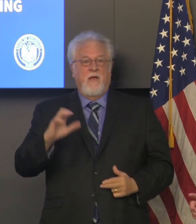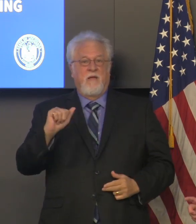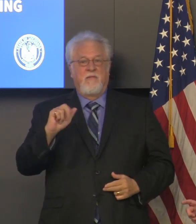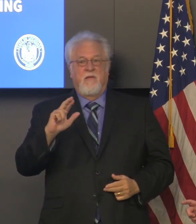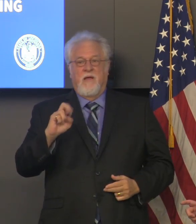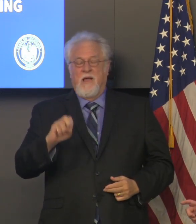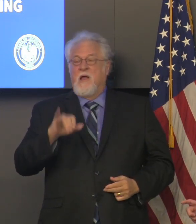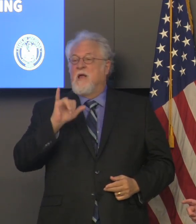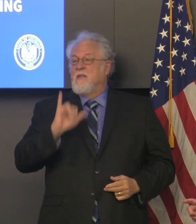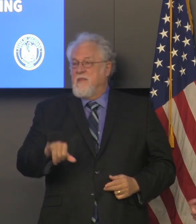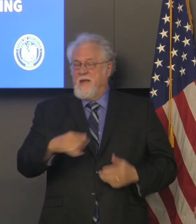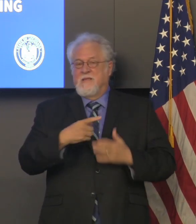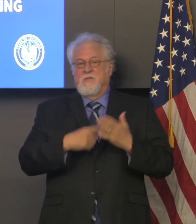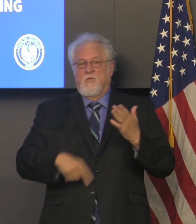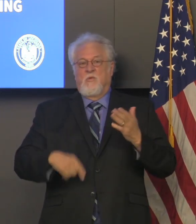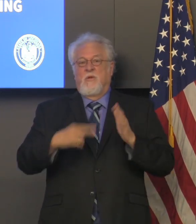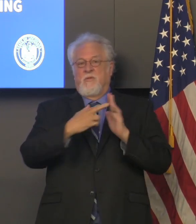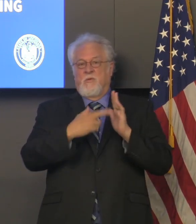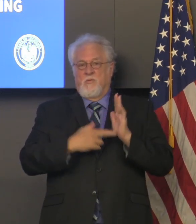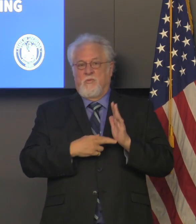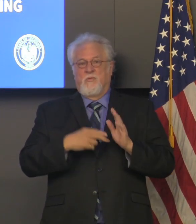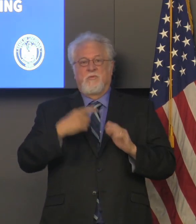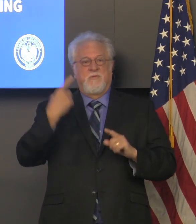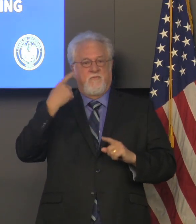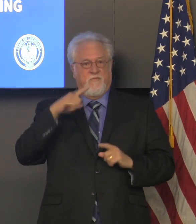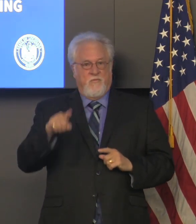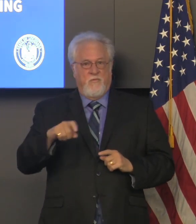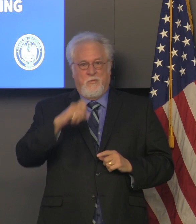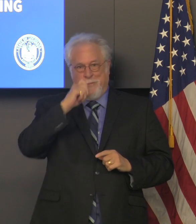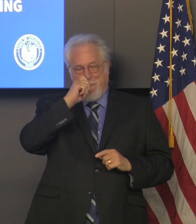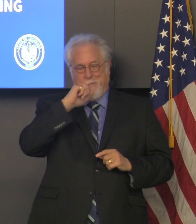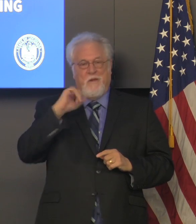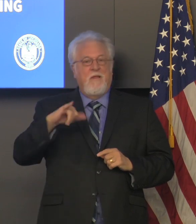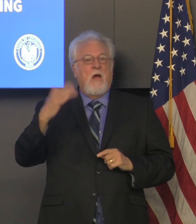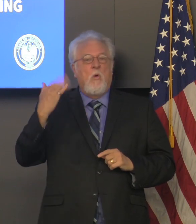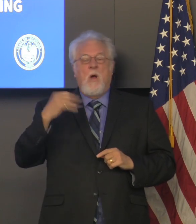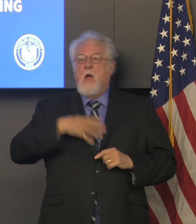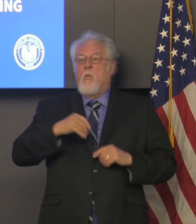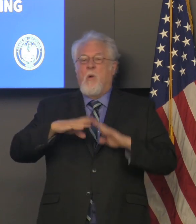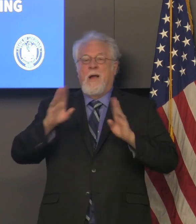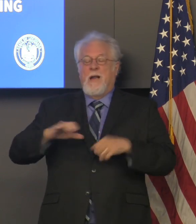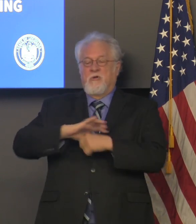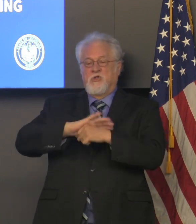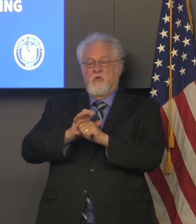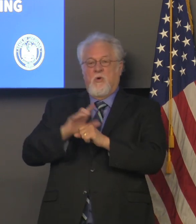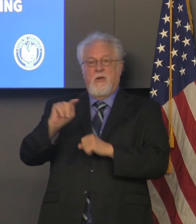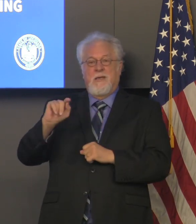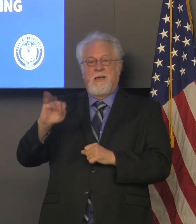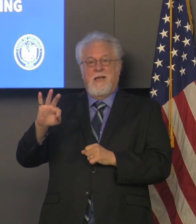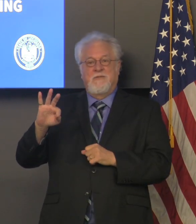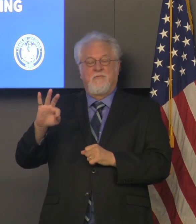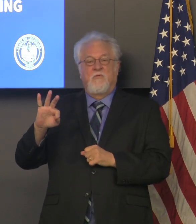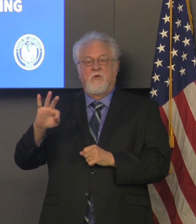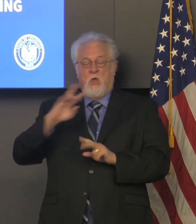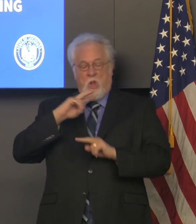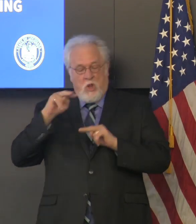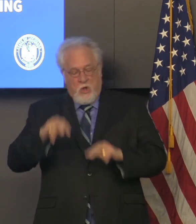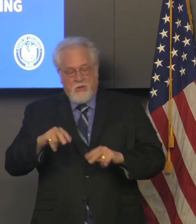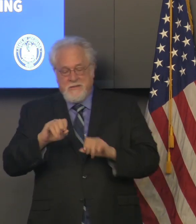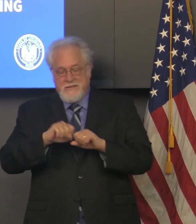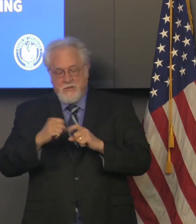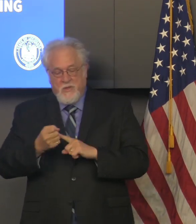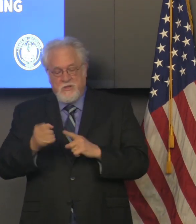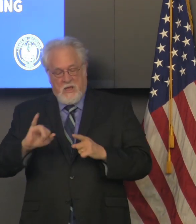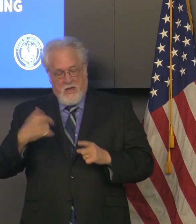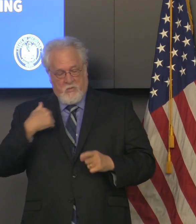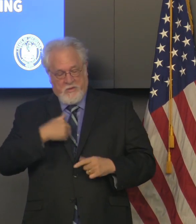these mitigation measures are about. That's why the White House Coronavirus Task Force looks specifically at situations like